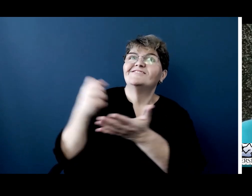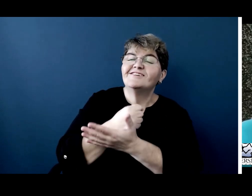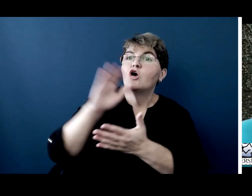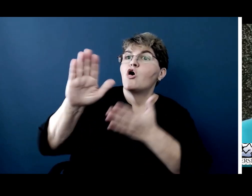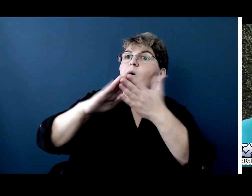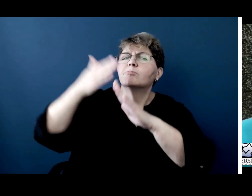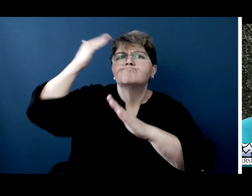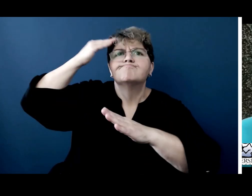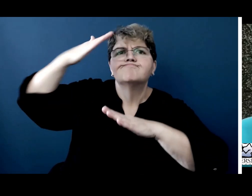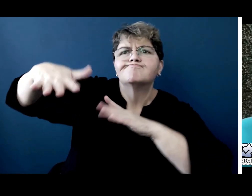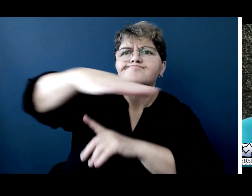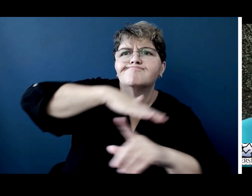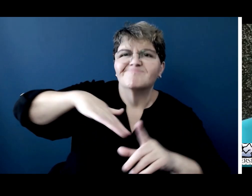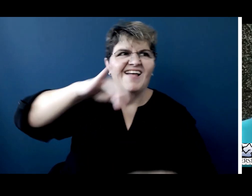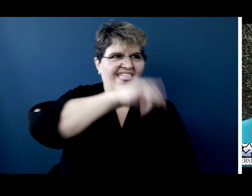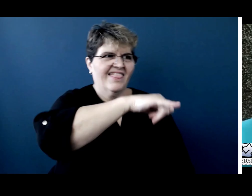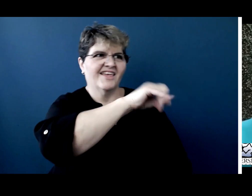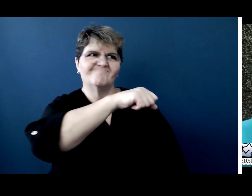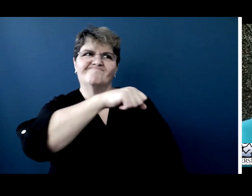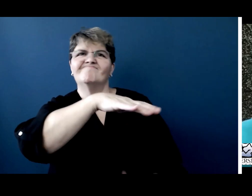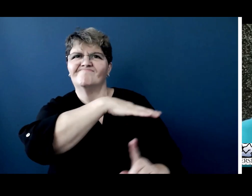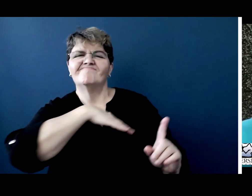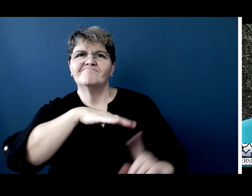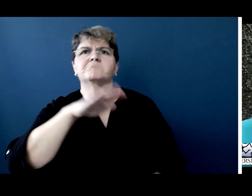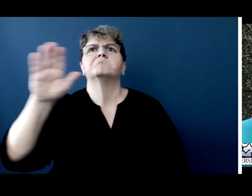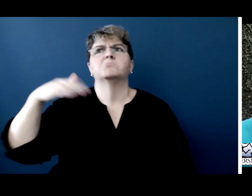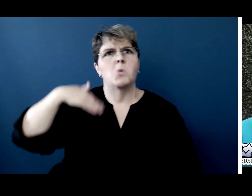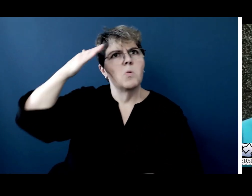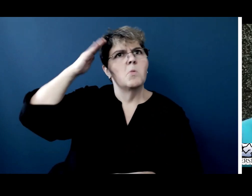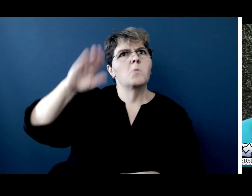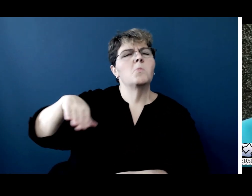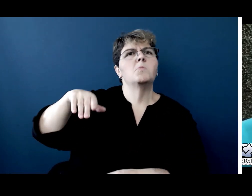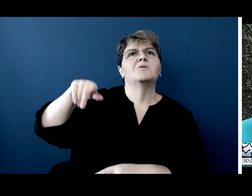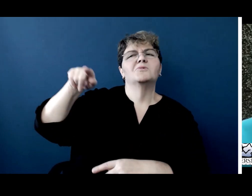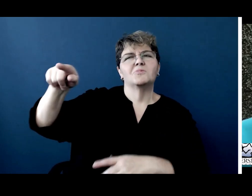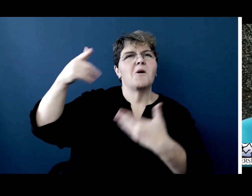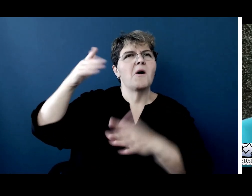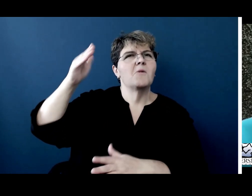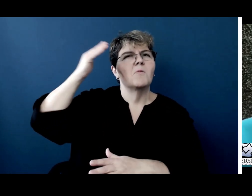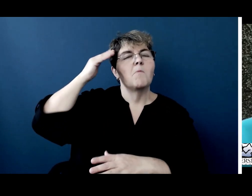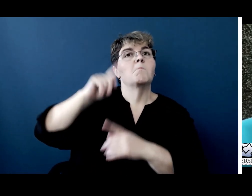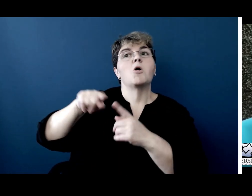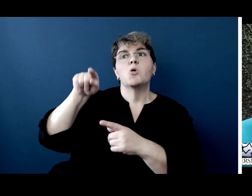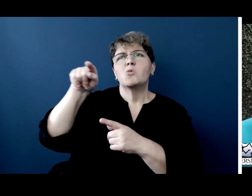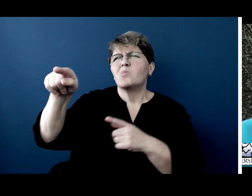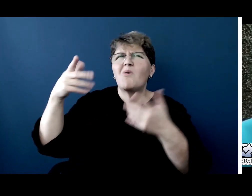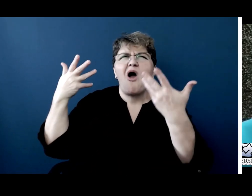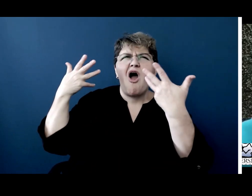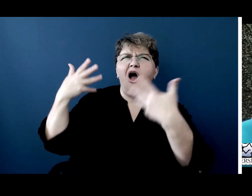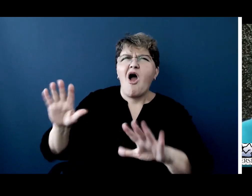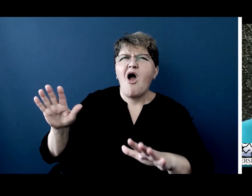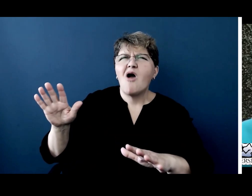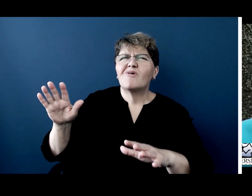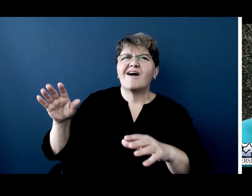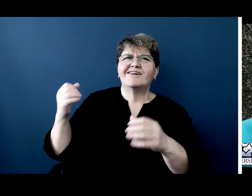distance. Mhm. Like say, Using your community and things like that. yeah, Yeah. I know you already know